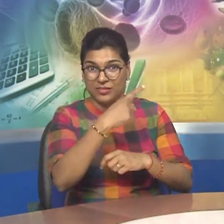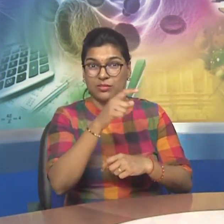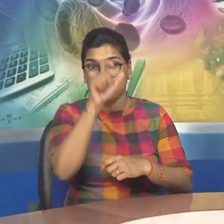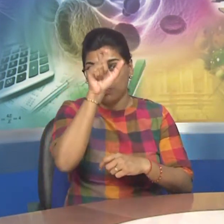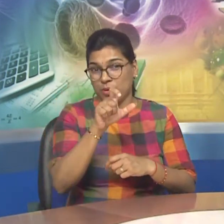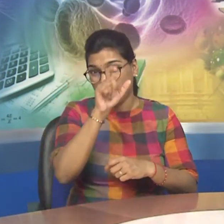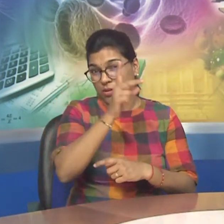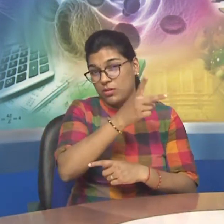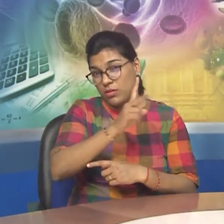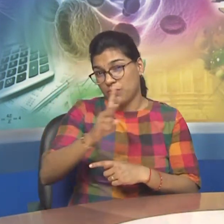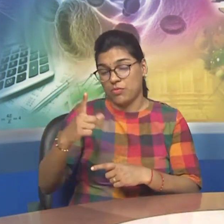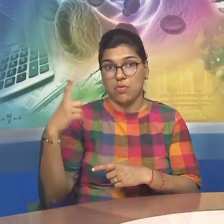Reformers.